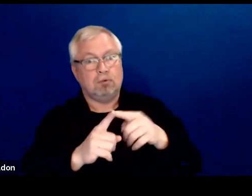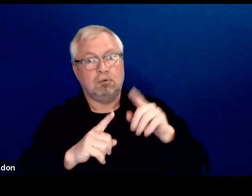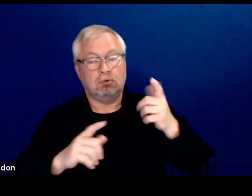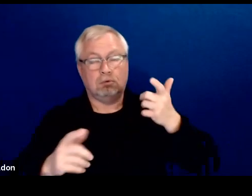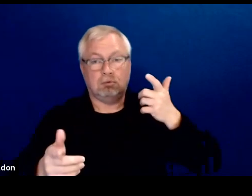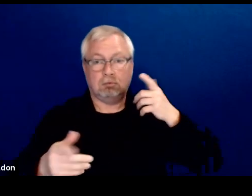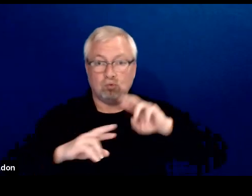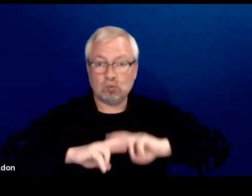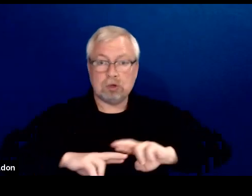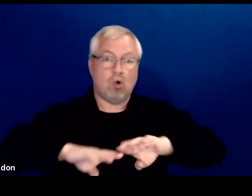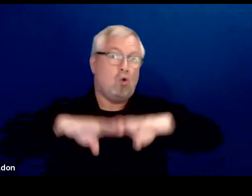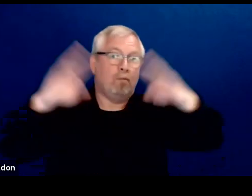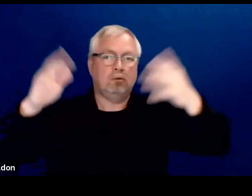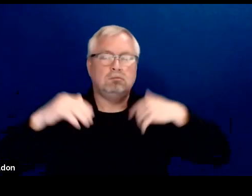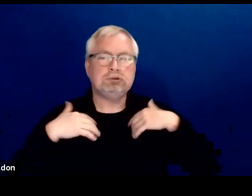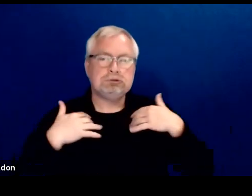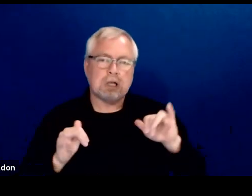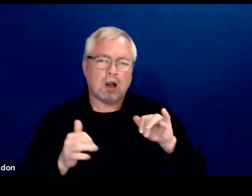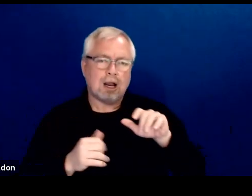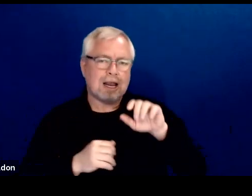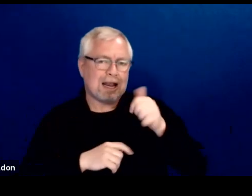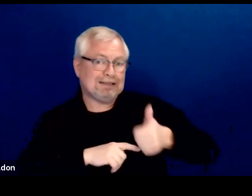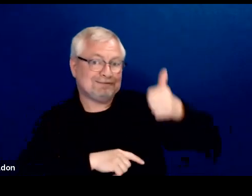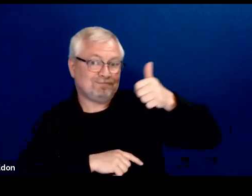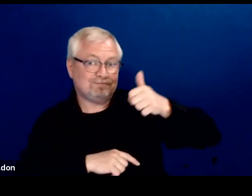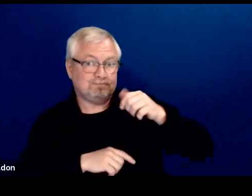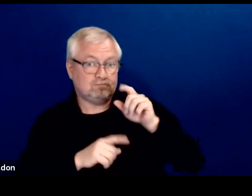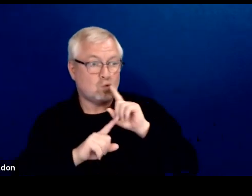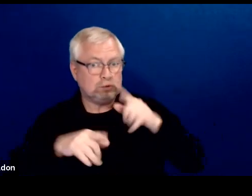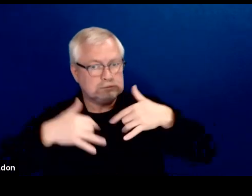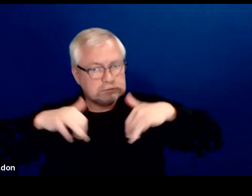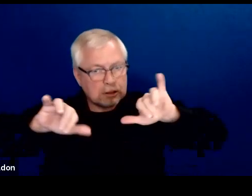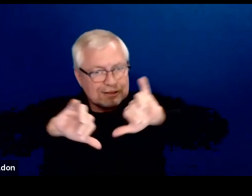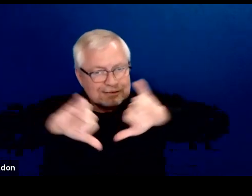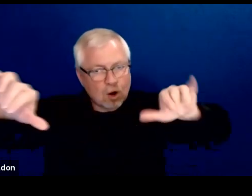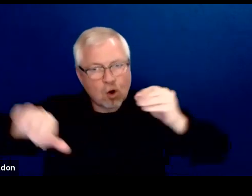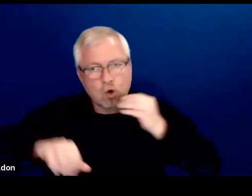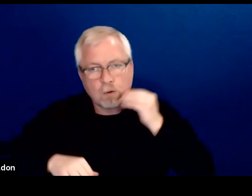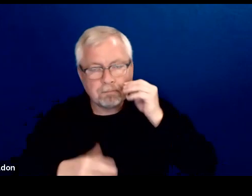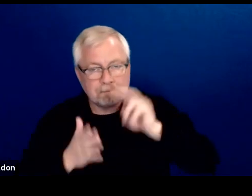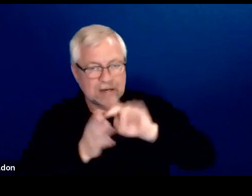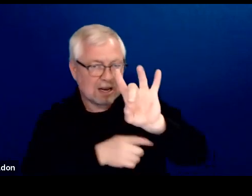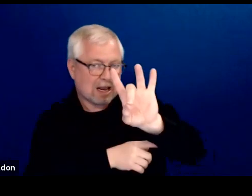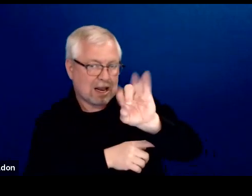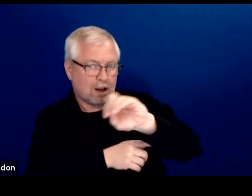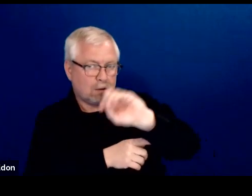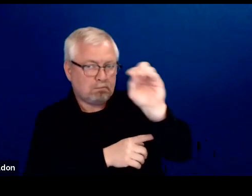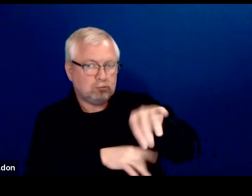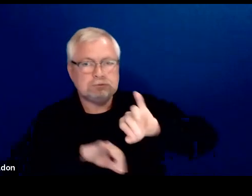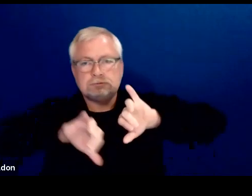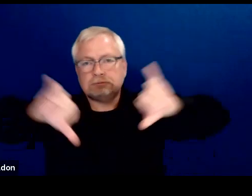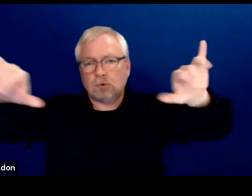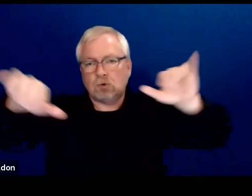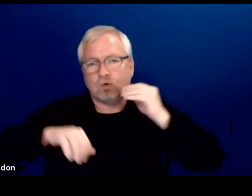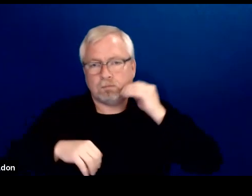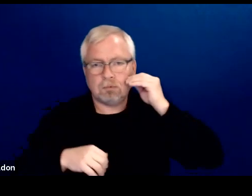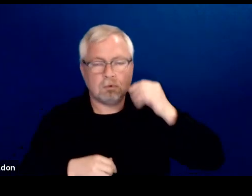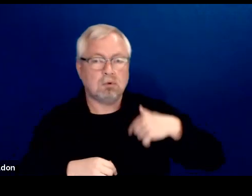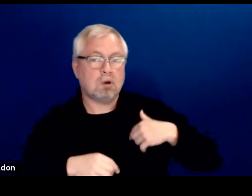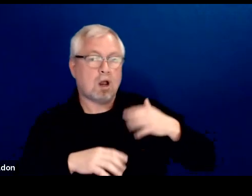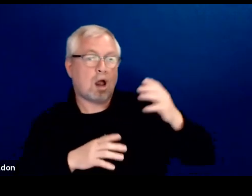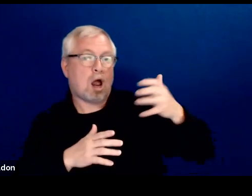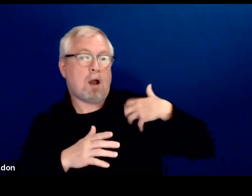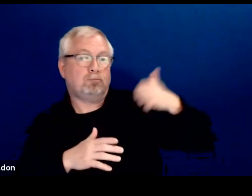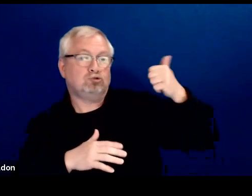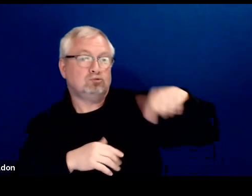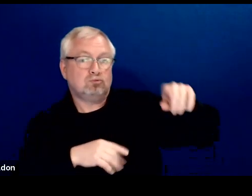people home, keep it at the 80%, but creating the commissioners and that expectation that that team will start crafting the protocols